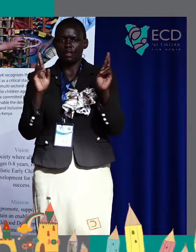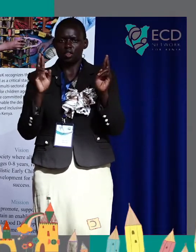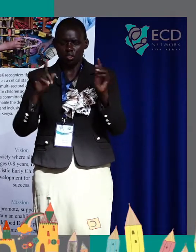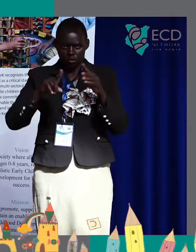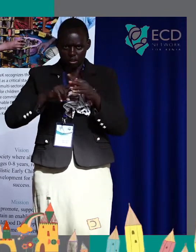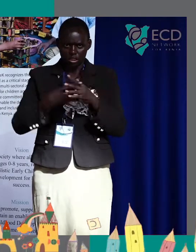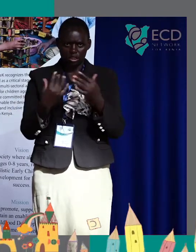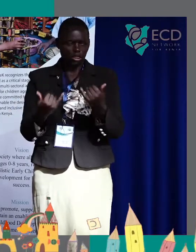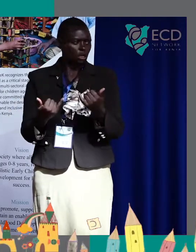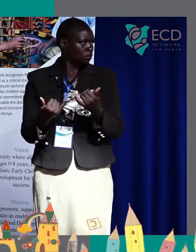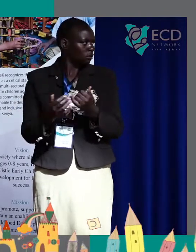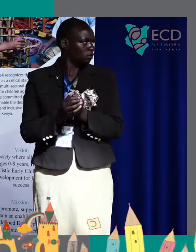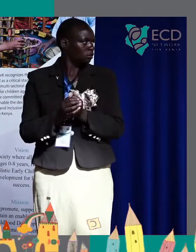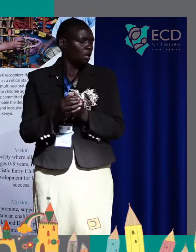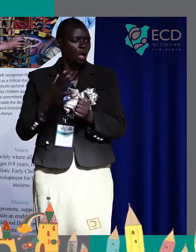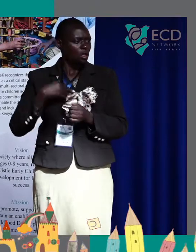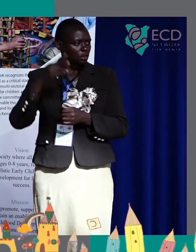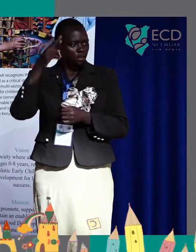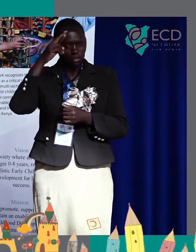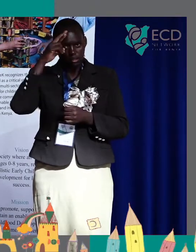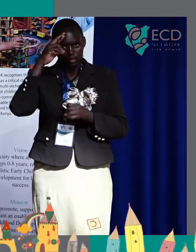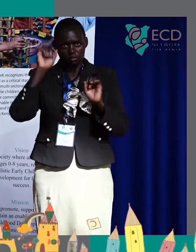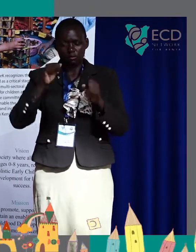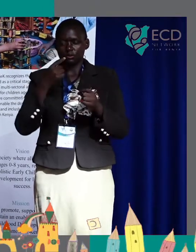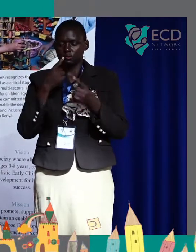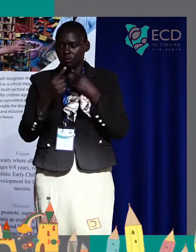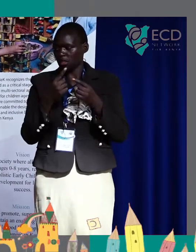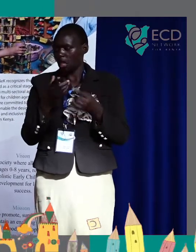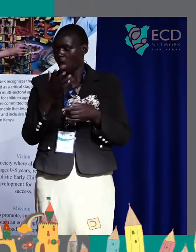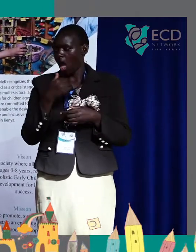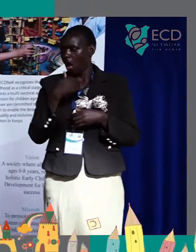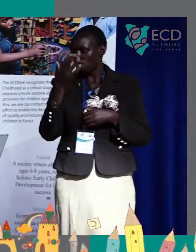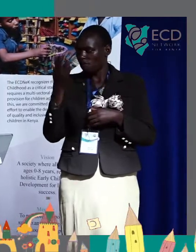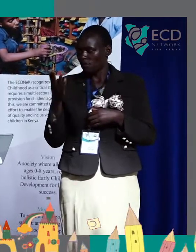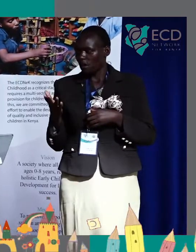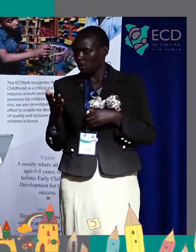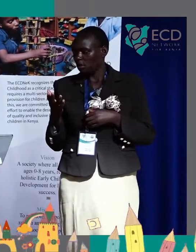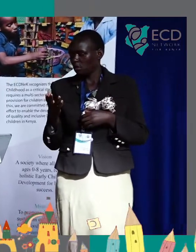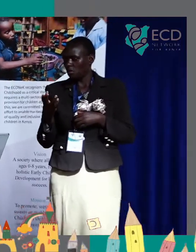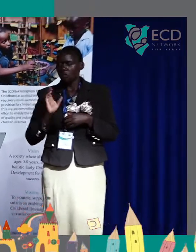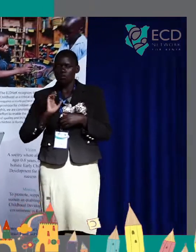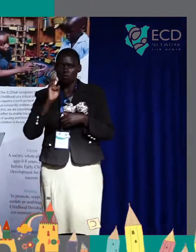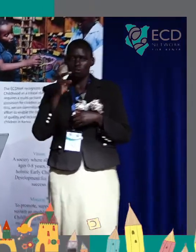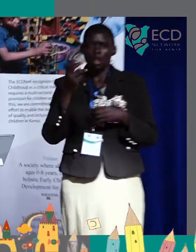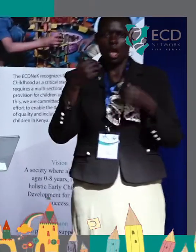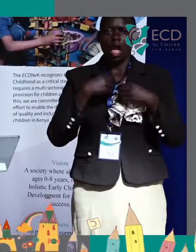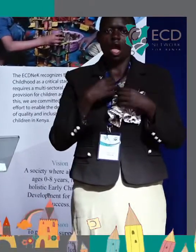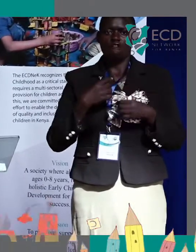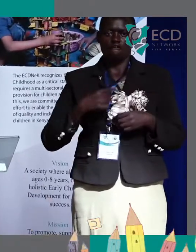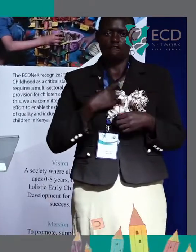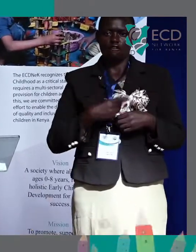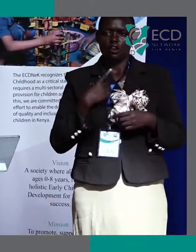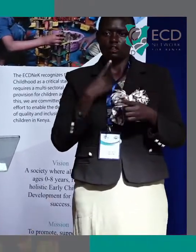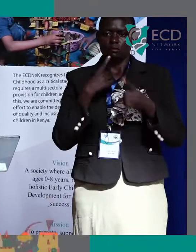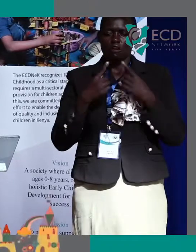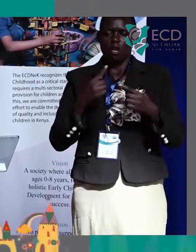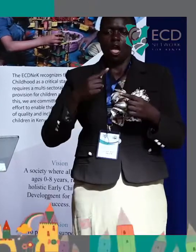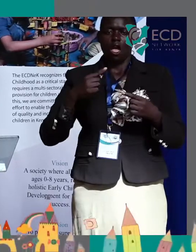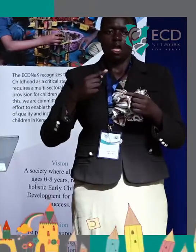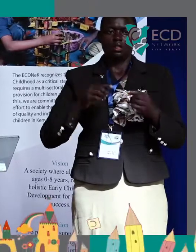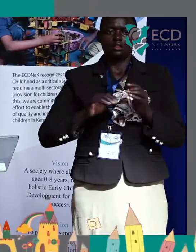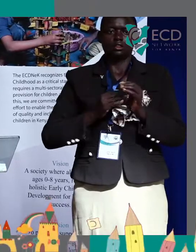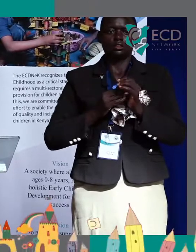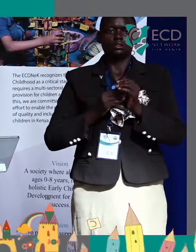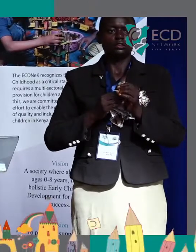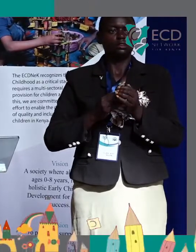off. Dr. Elizabeth, like I said, is already here. So we are going to have our guest speakers take us through the first session